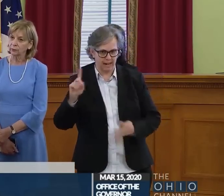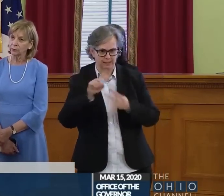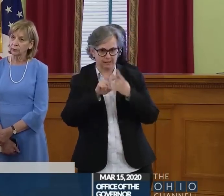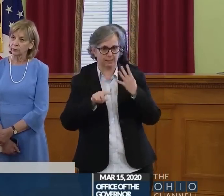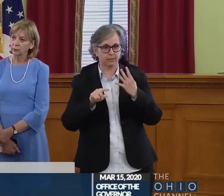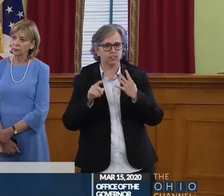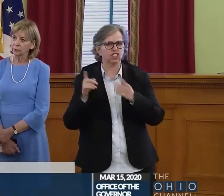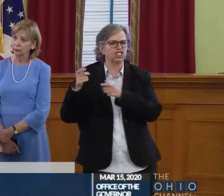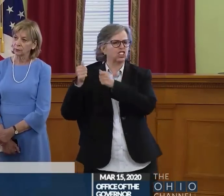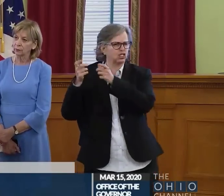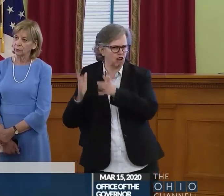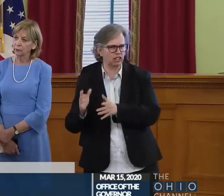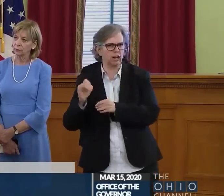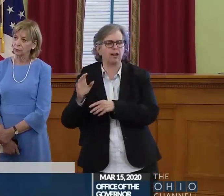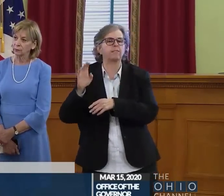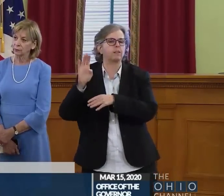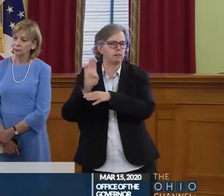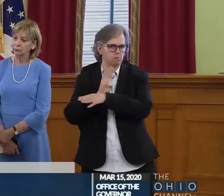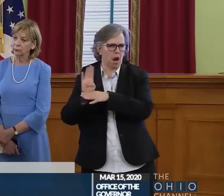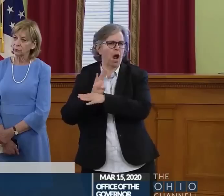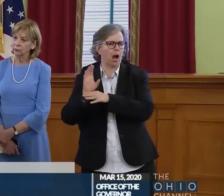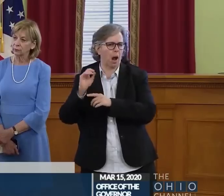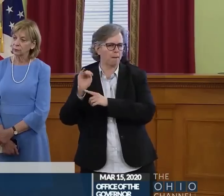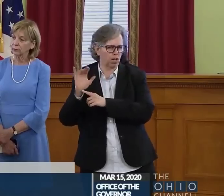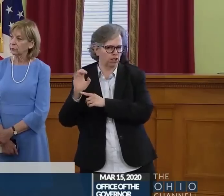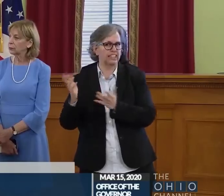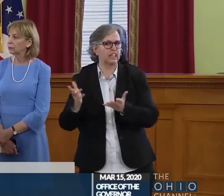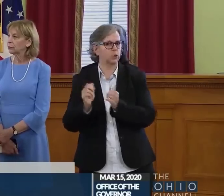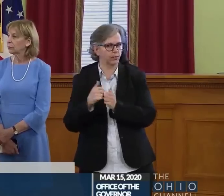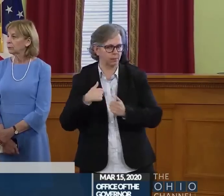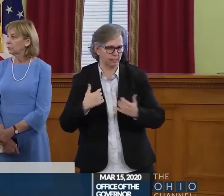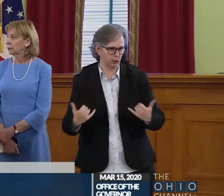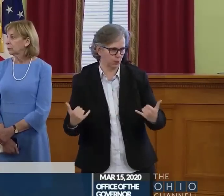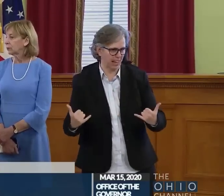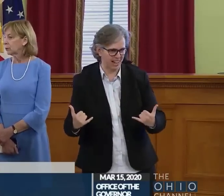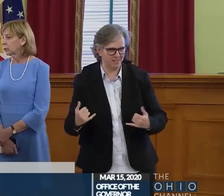controls liquor control. I want to first